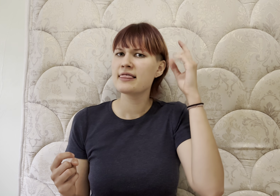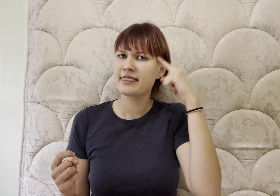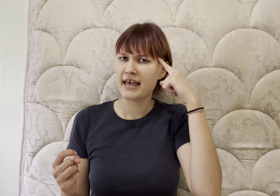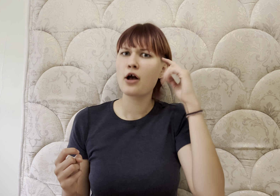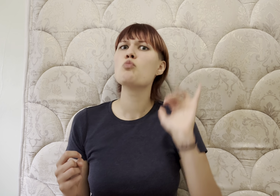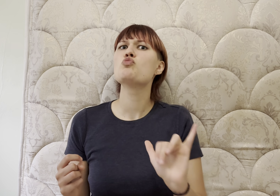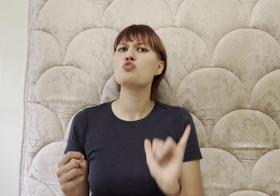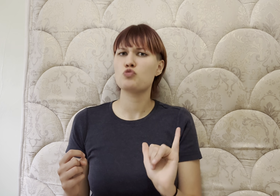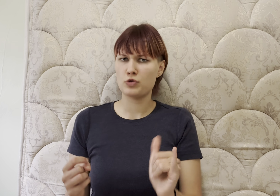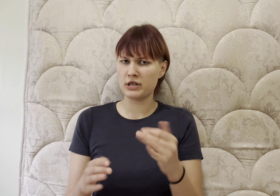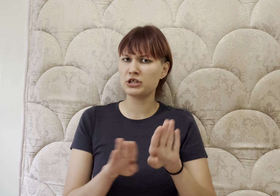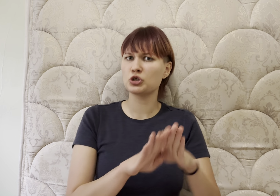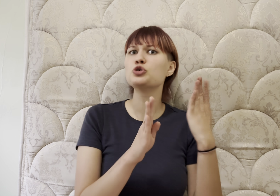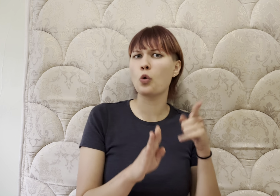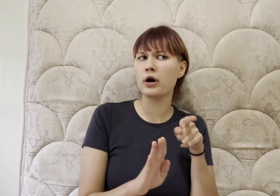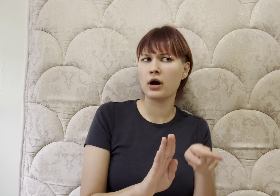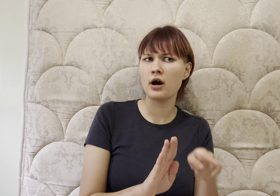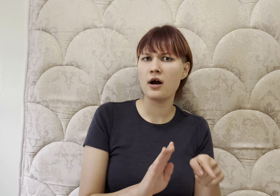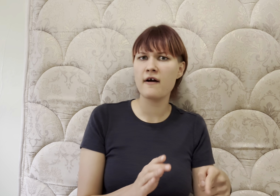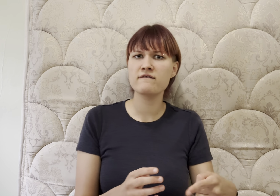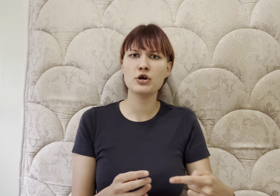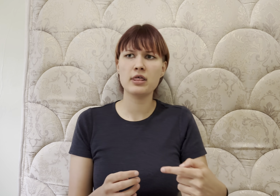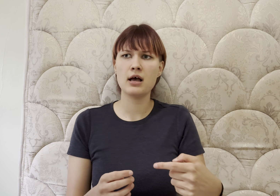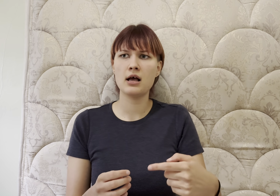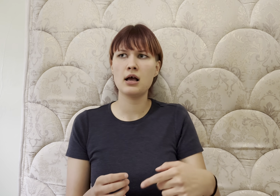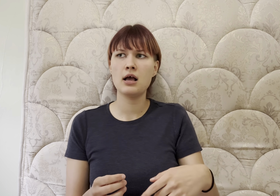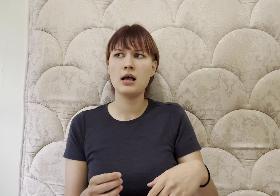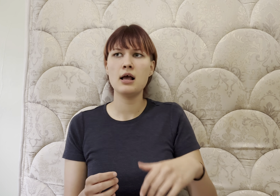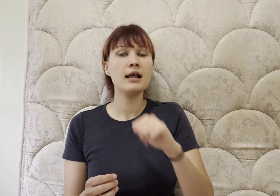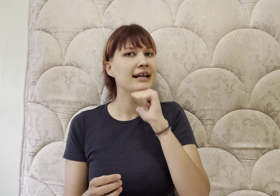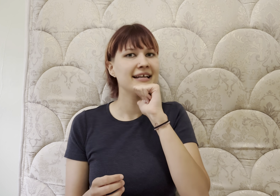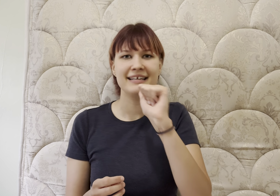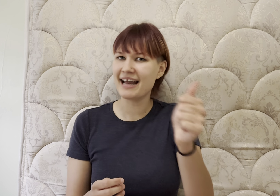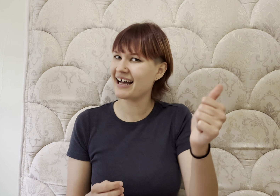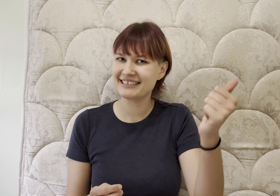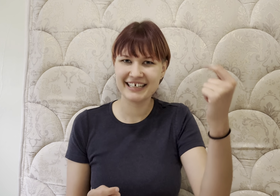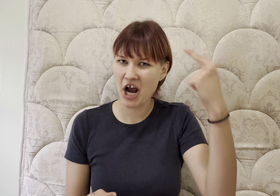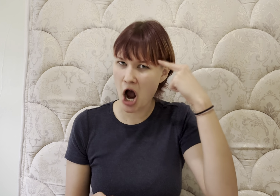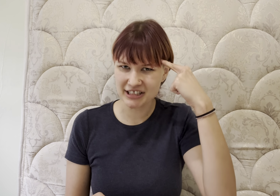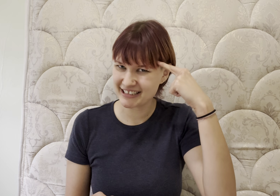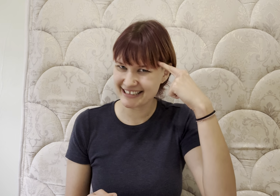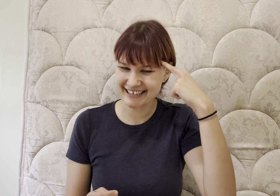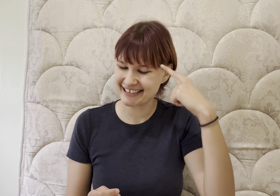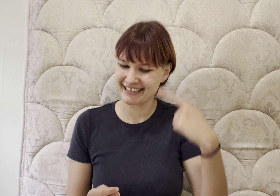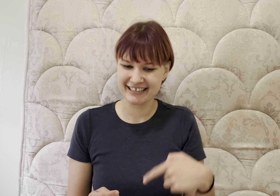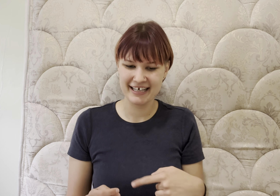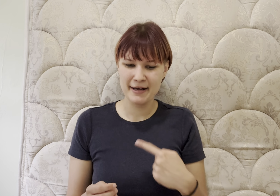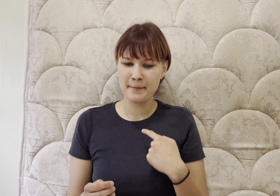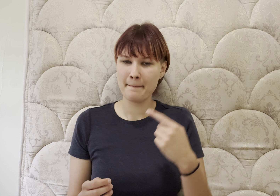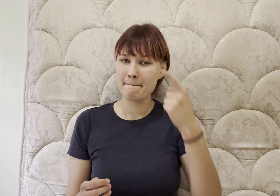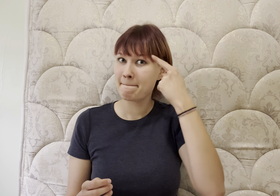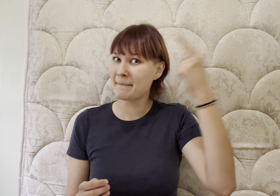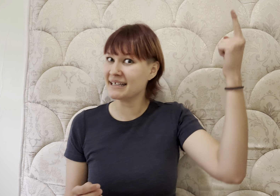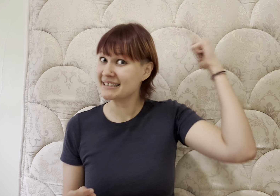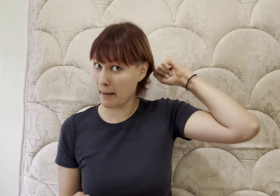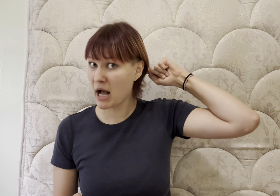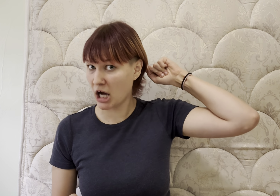transference. Remember when we talked about Rorschach techniques or the TAT? It's a psychoanalytic idea that you project